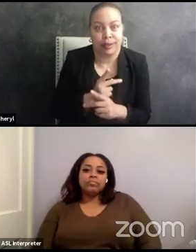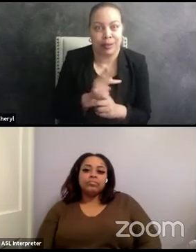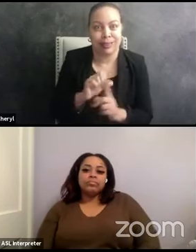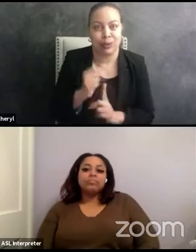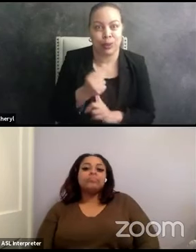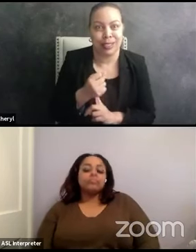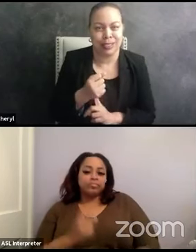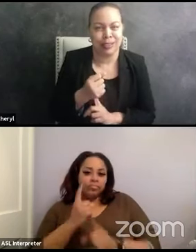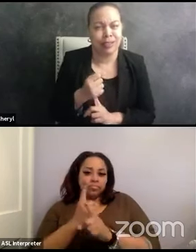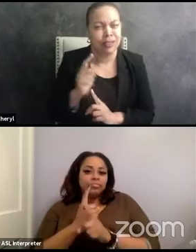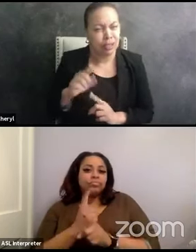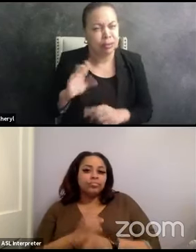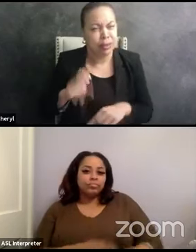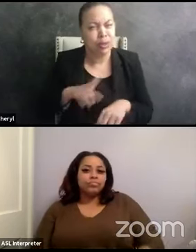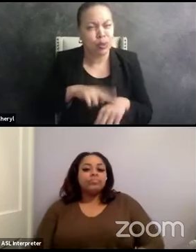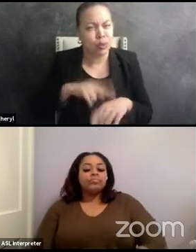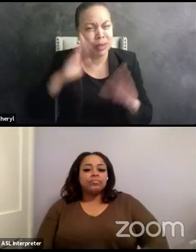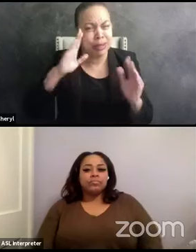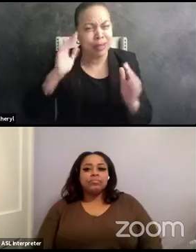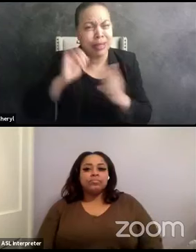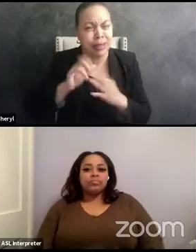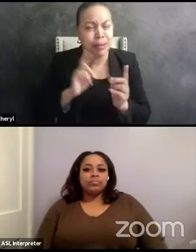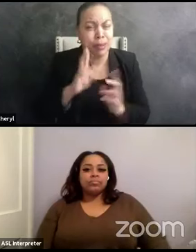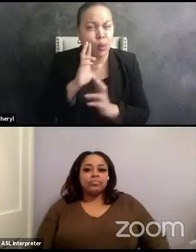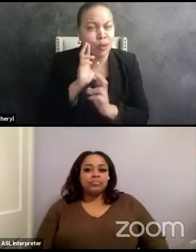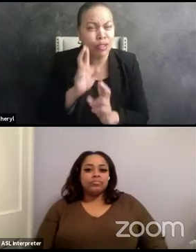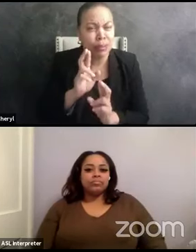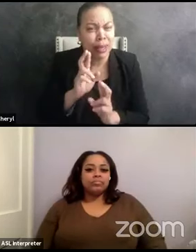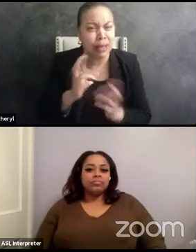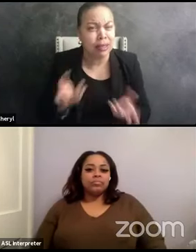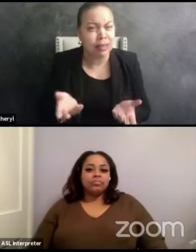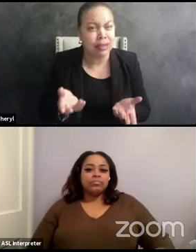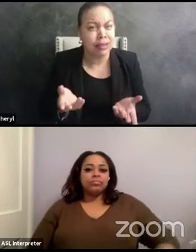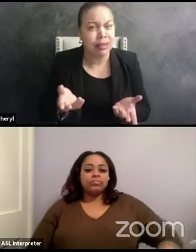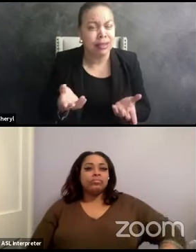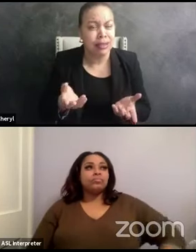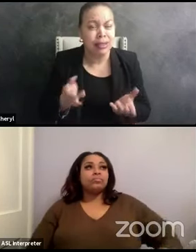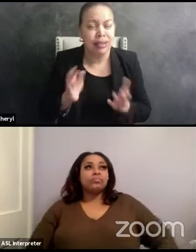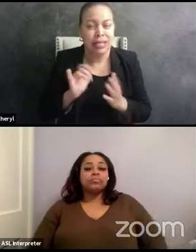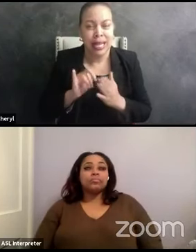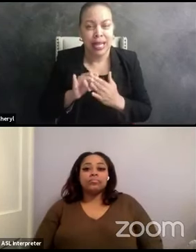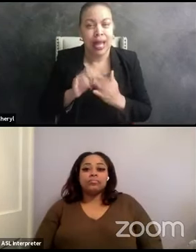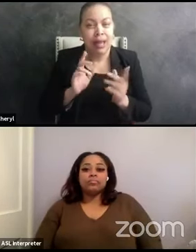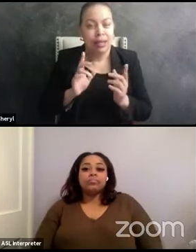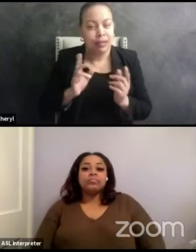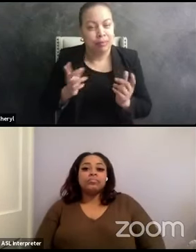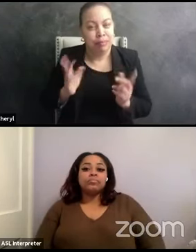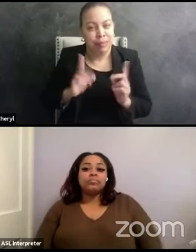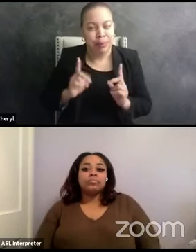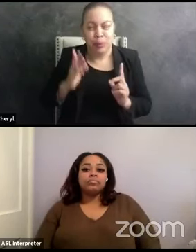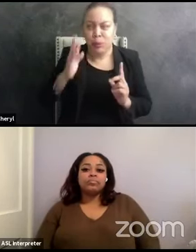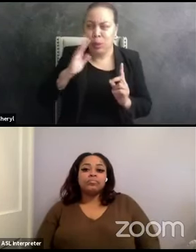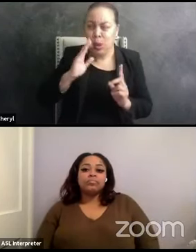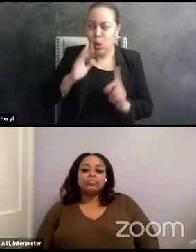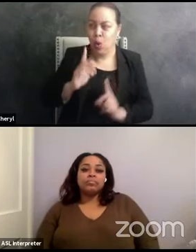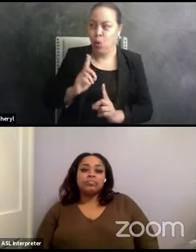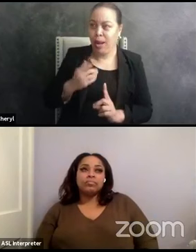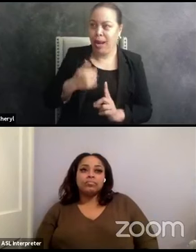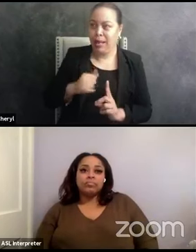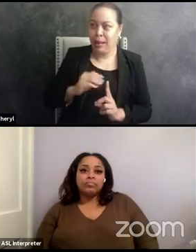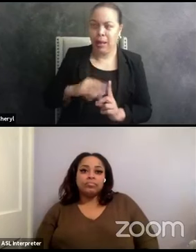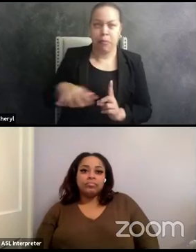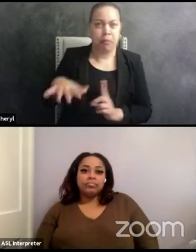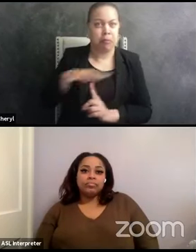Right. normal expectation for people to be respectful in a space, to know where they stand in a space, to